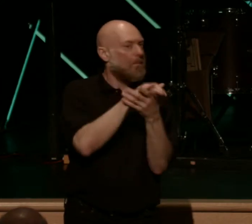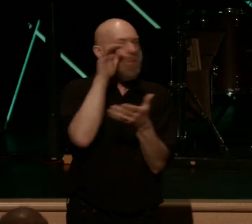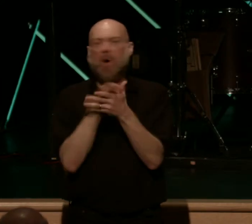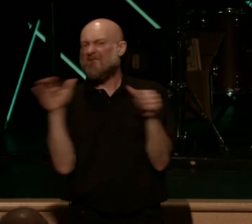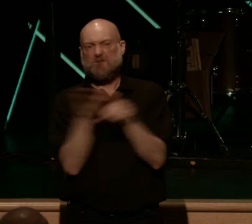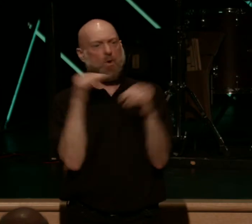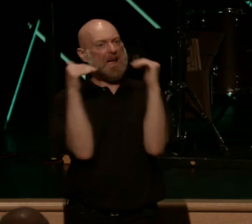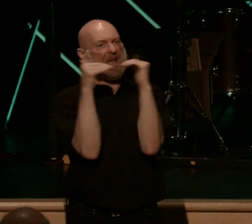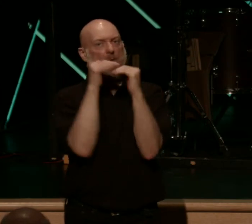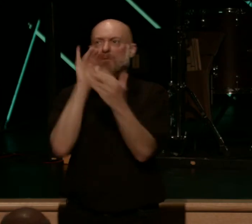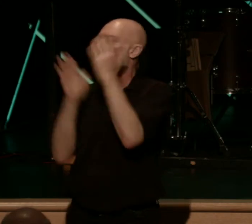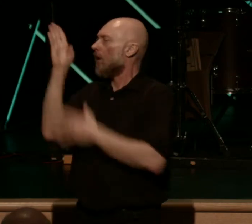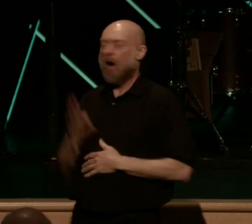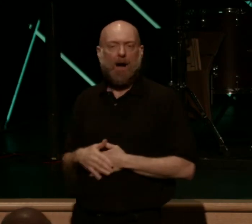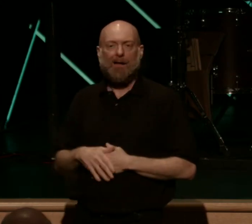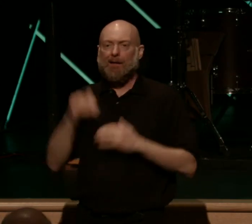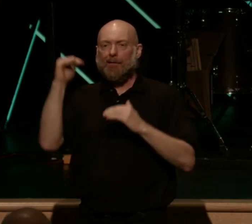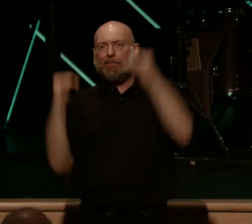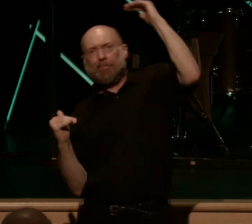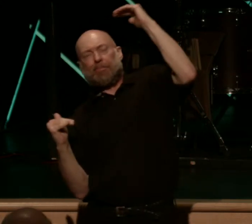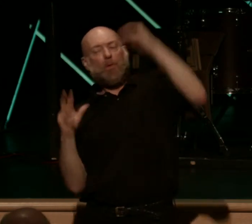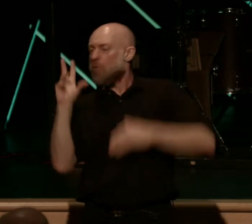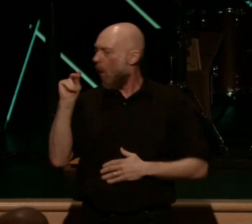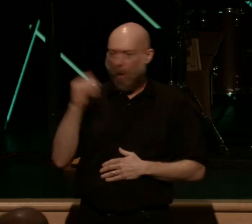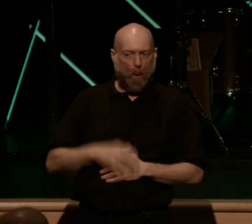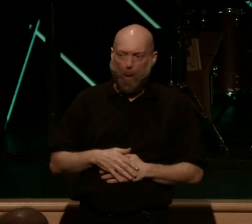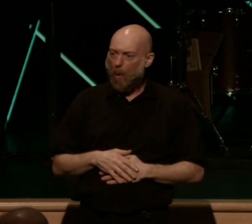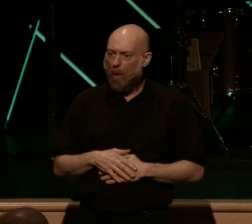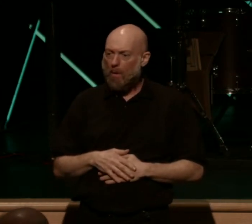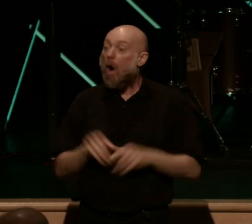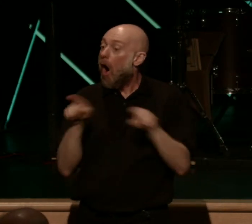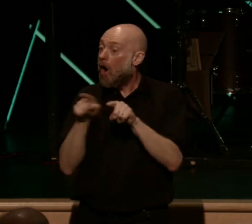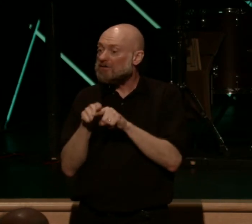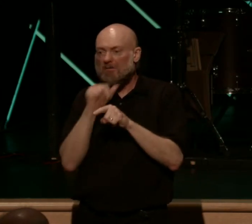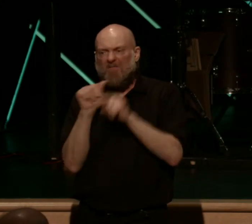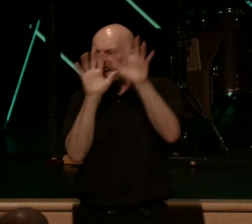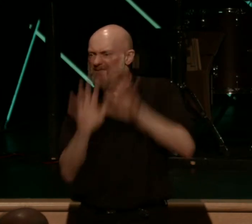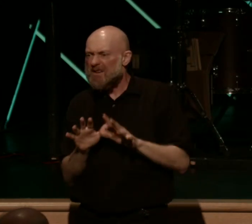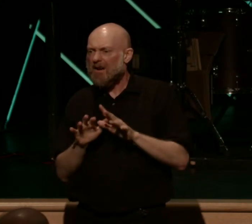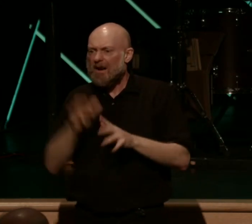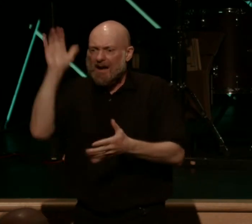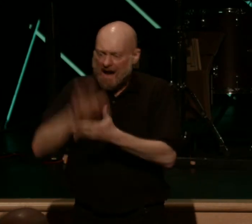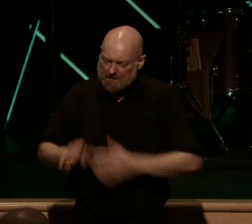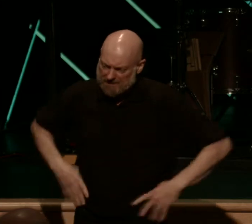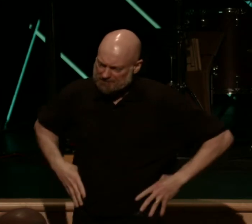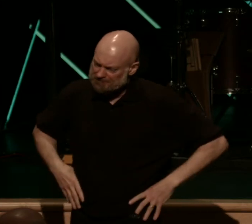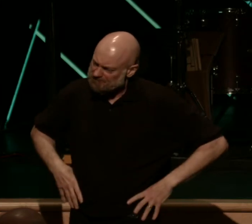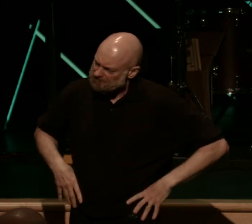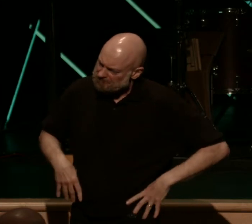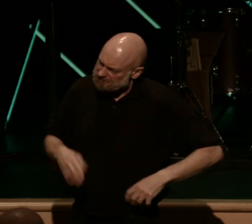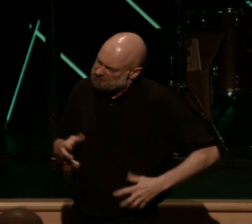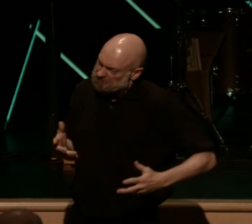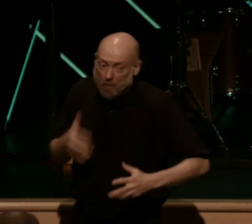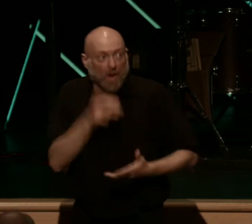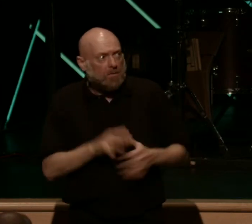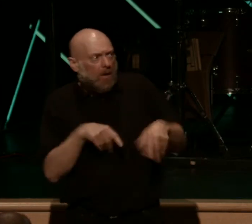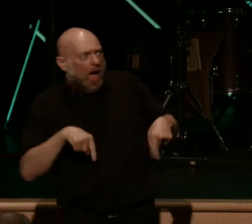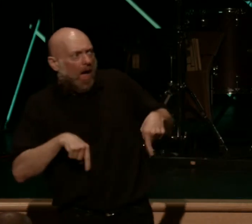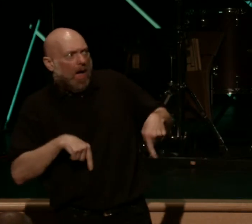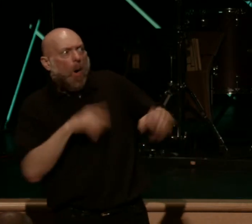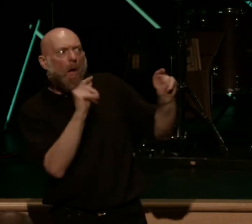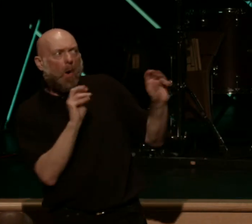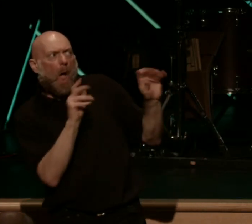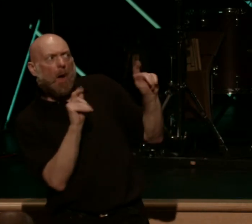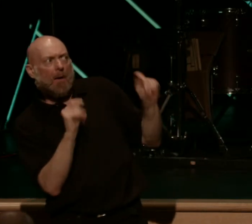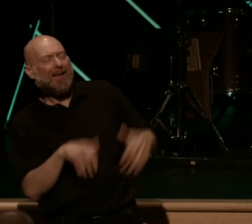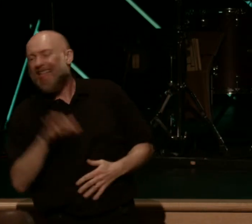value before the Lord. It is not inequality. It is not fear. It's not a husband who is intimidating his wife and the wife just being okay